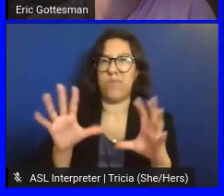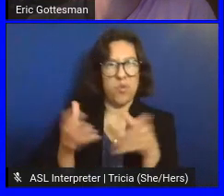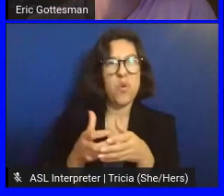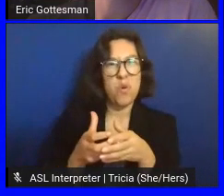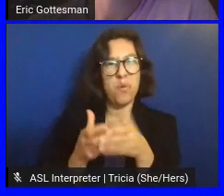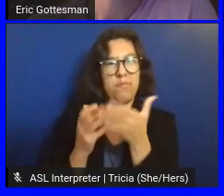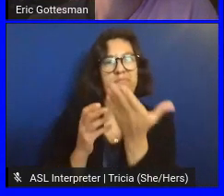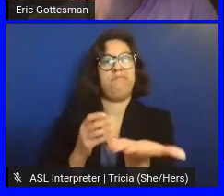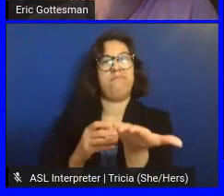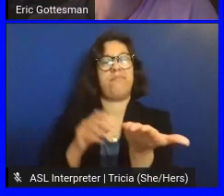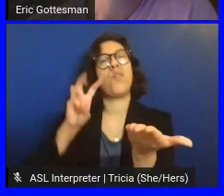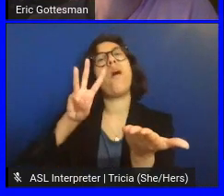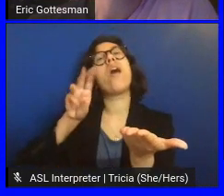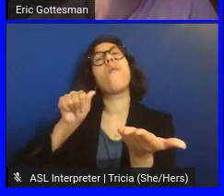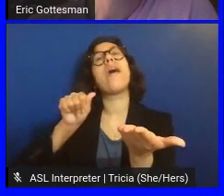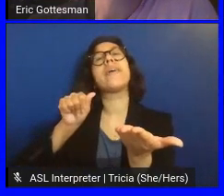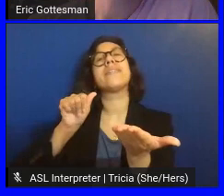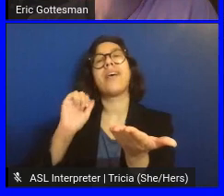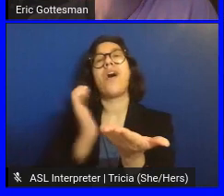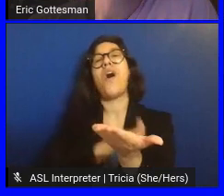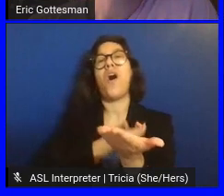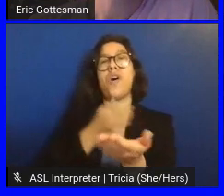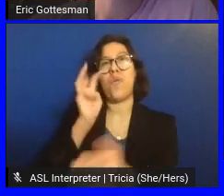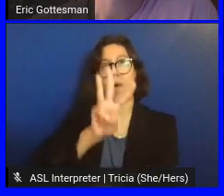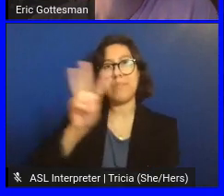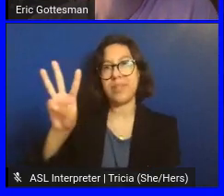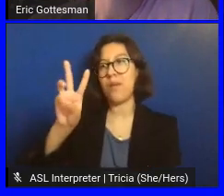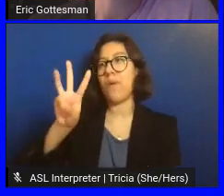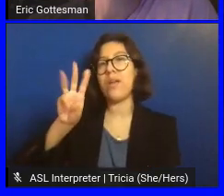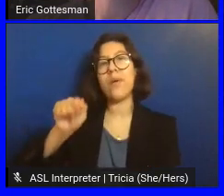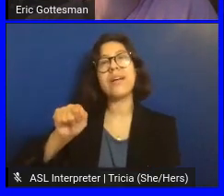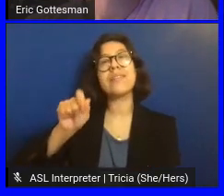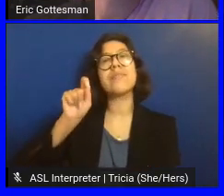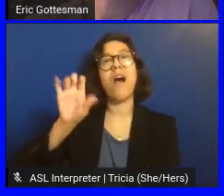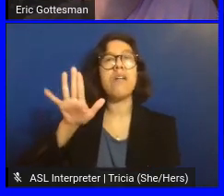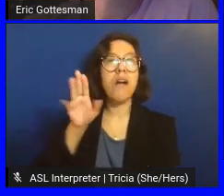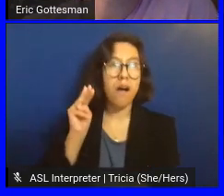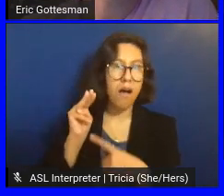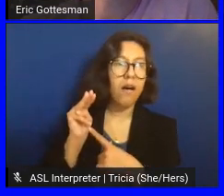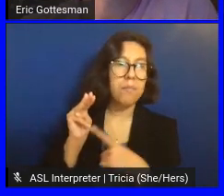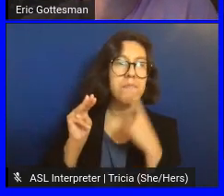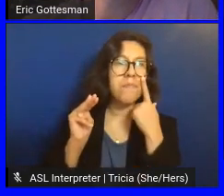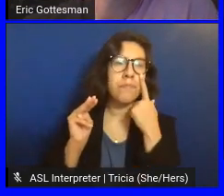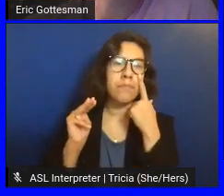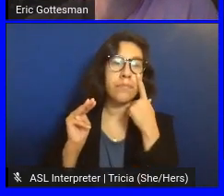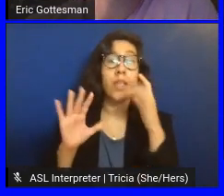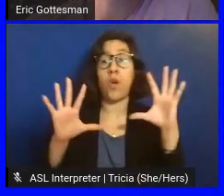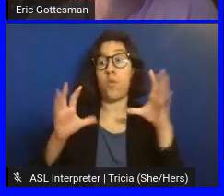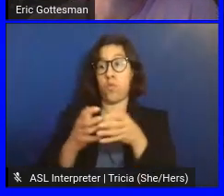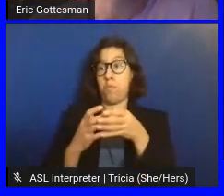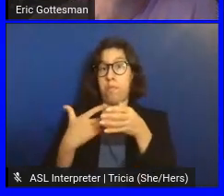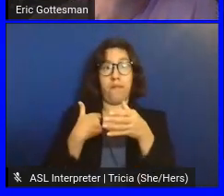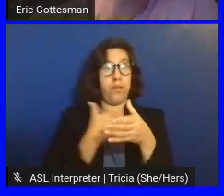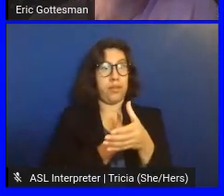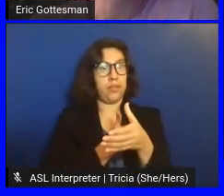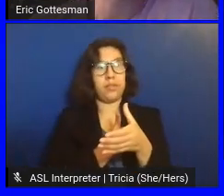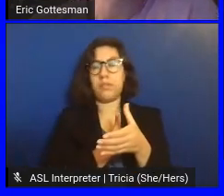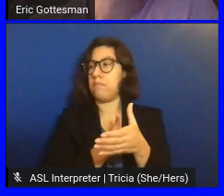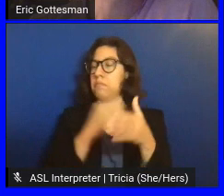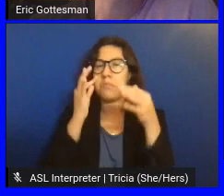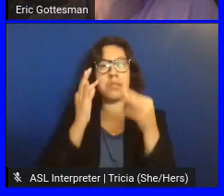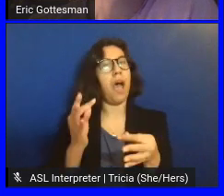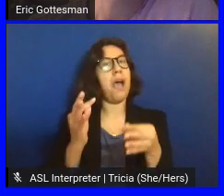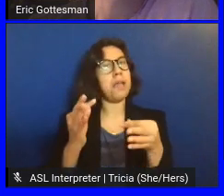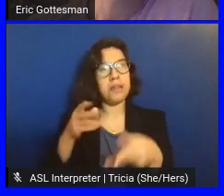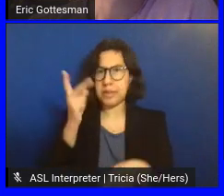and this is a shot of our website at wideawakes.com, where you know, a group of us who decided